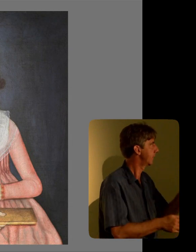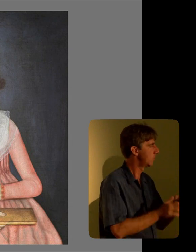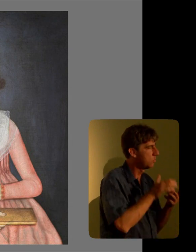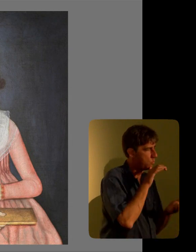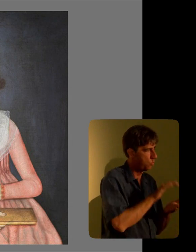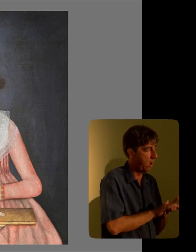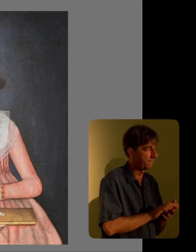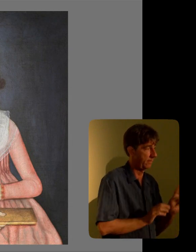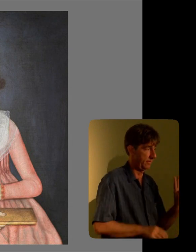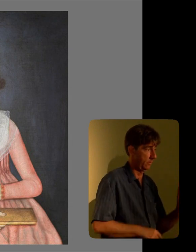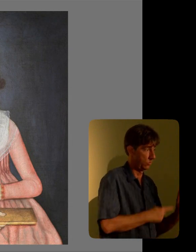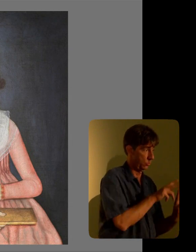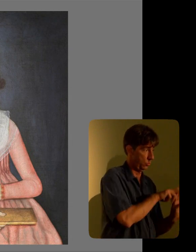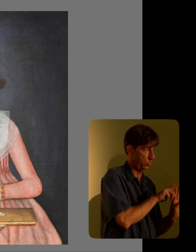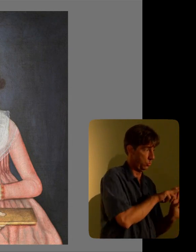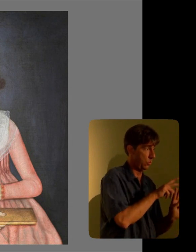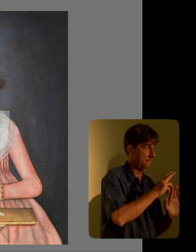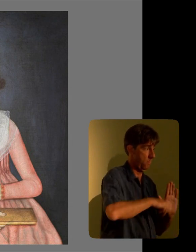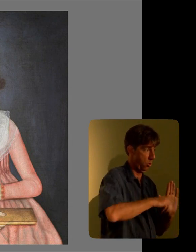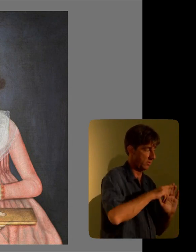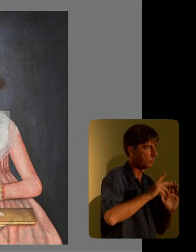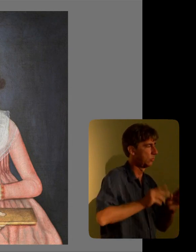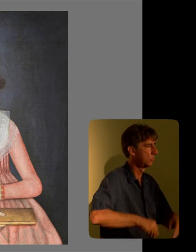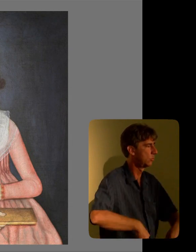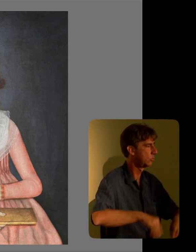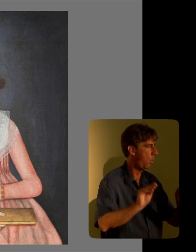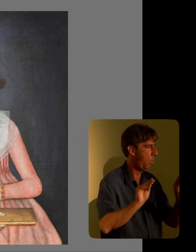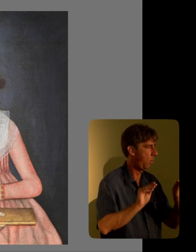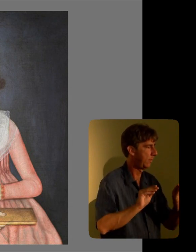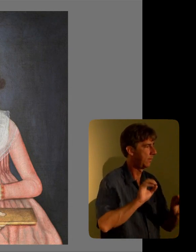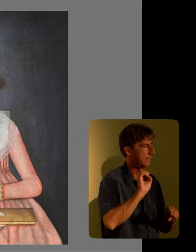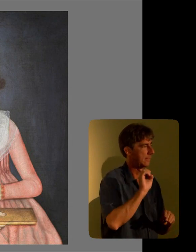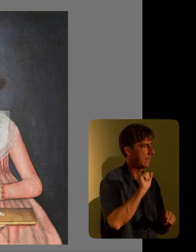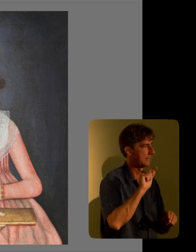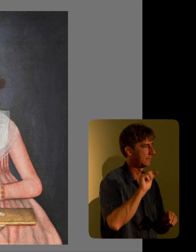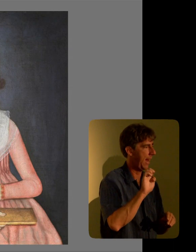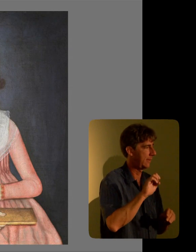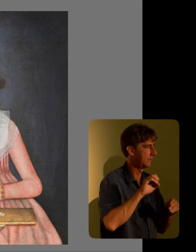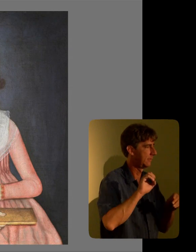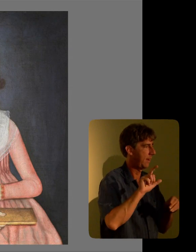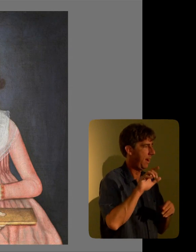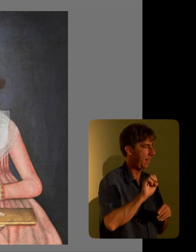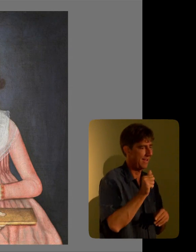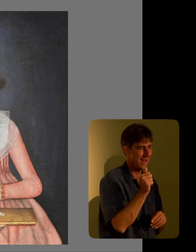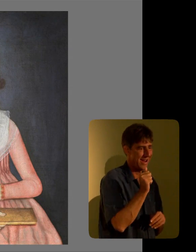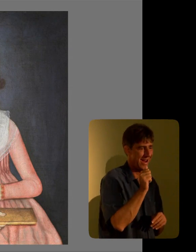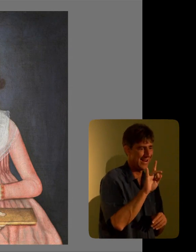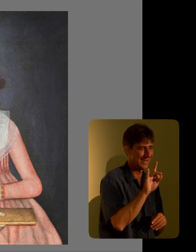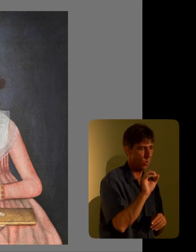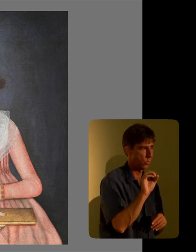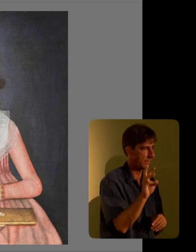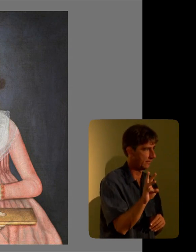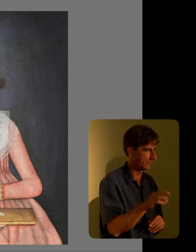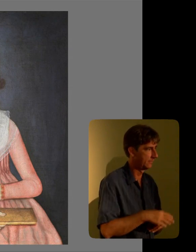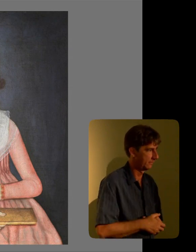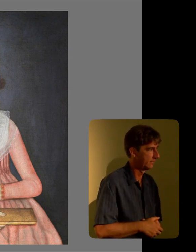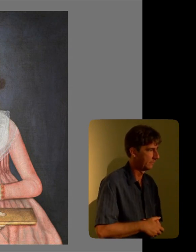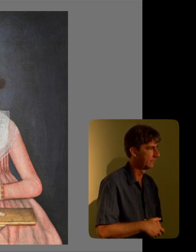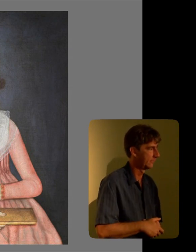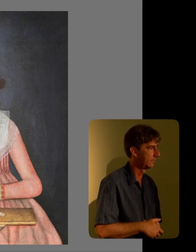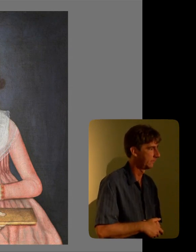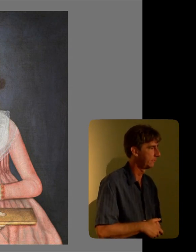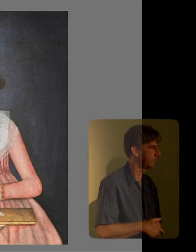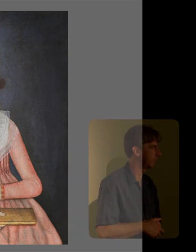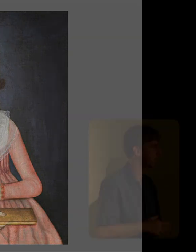sold at an estate sale after his death in 1806. But again, beautiful